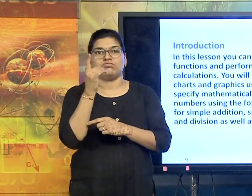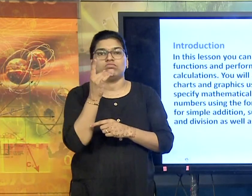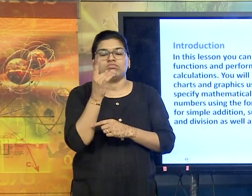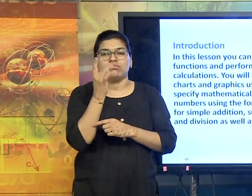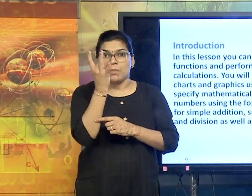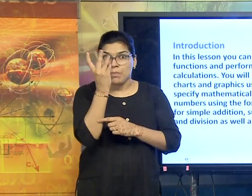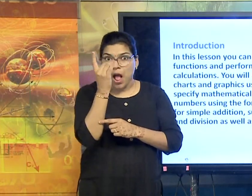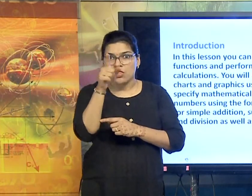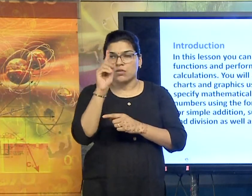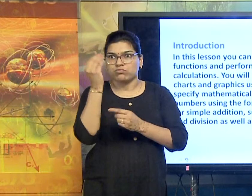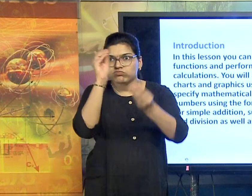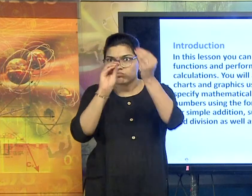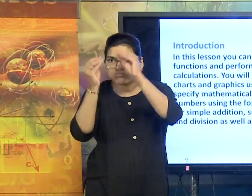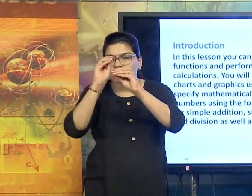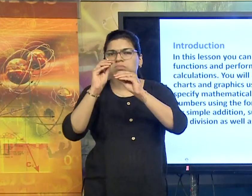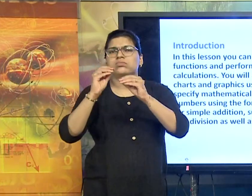facilities provided to the user.